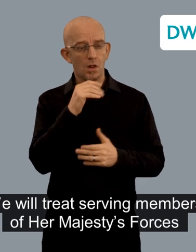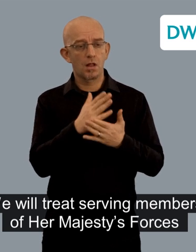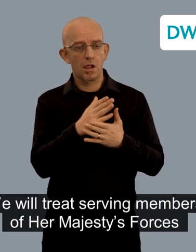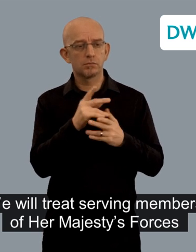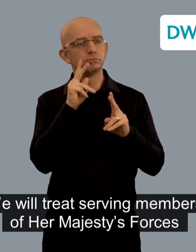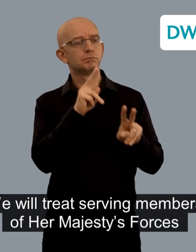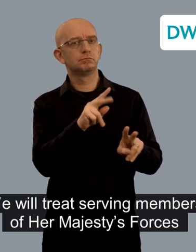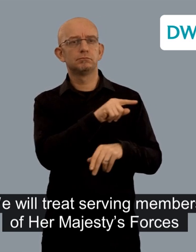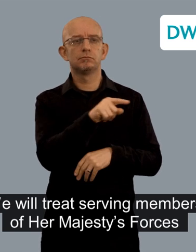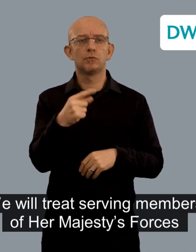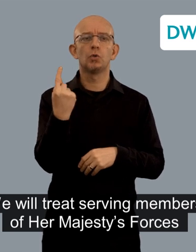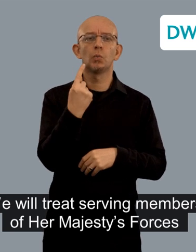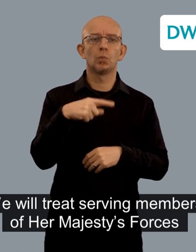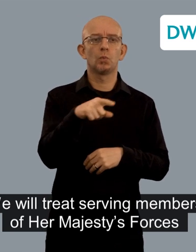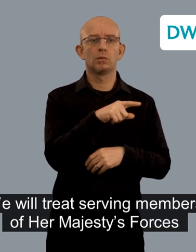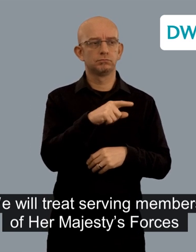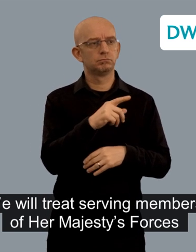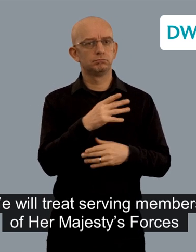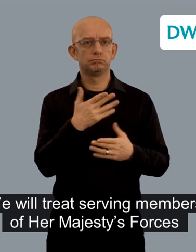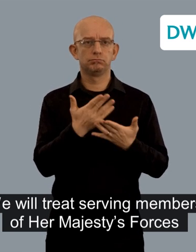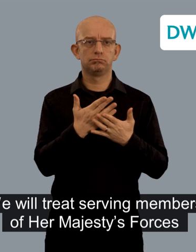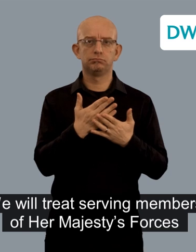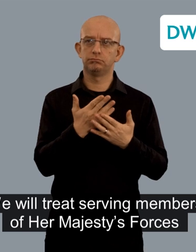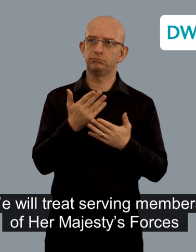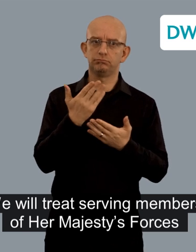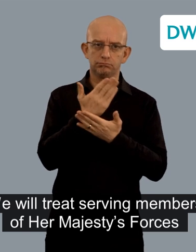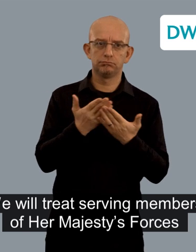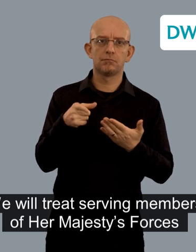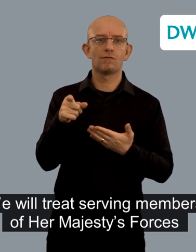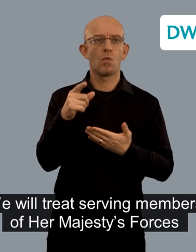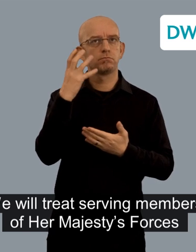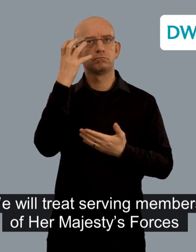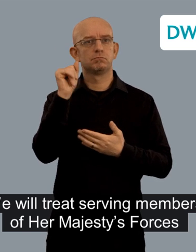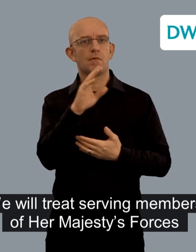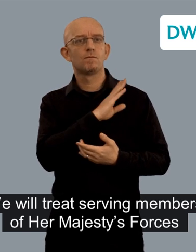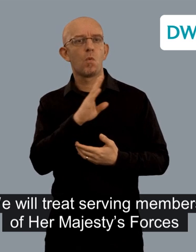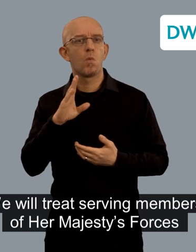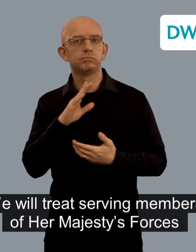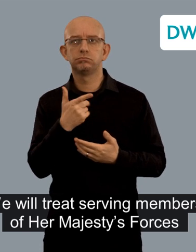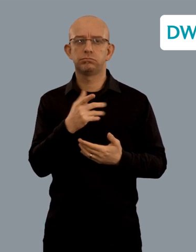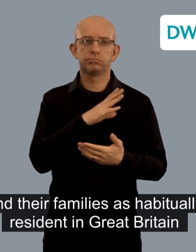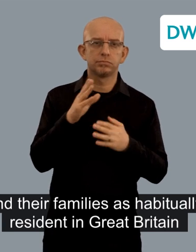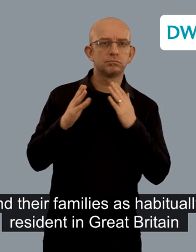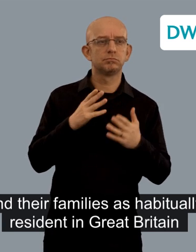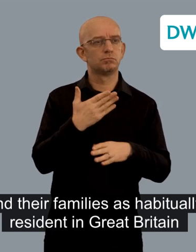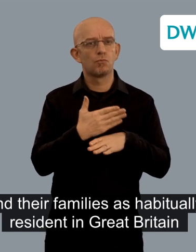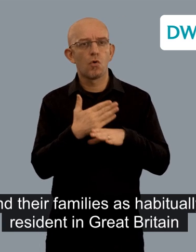We will treat serving members of Her Majesty's Forces and their families as